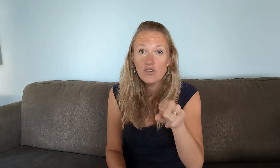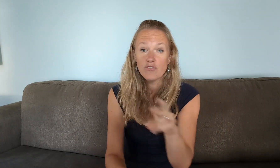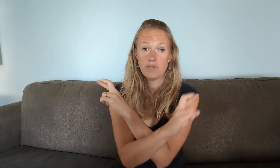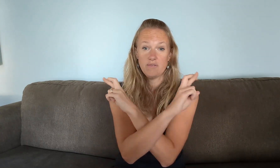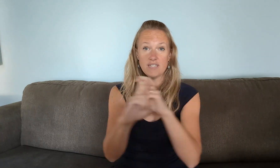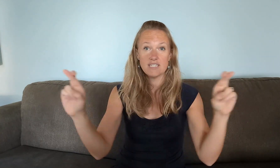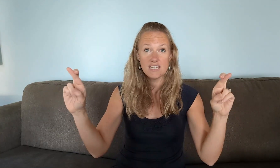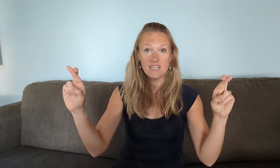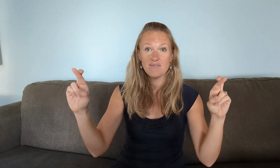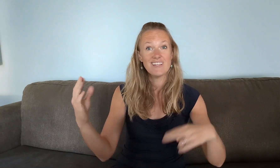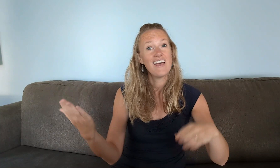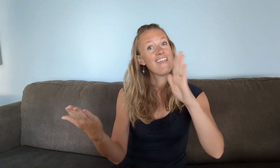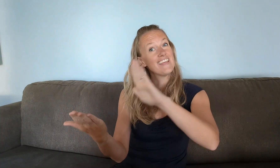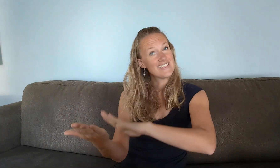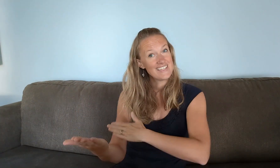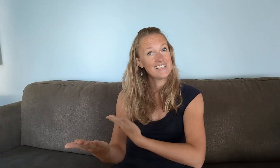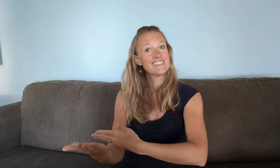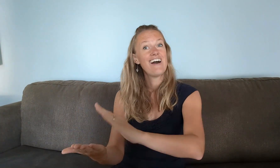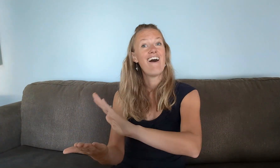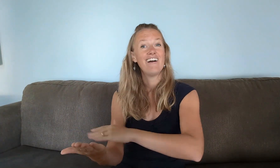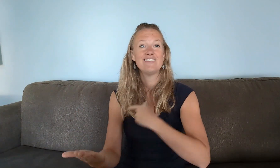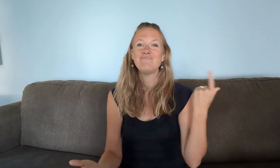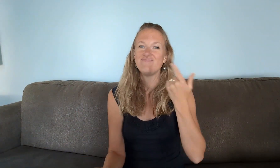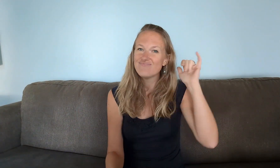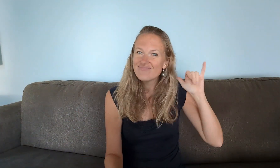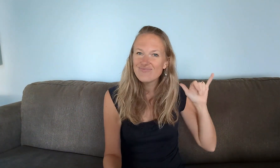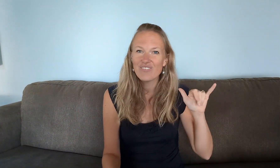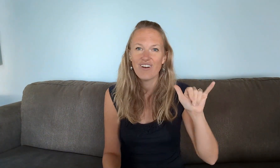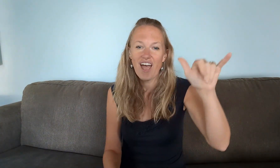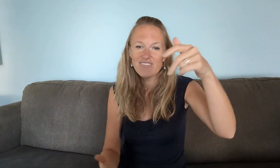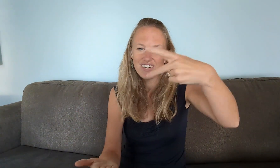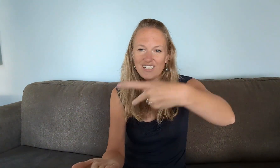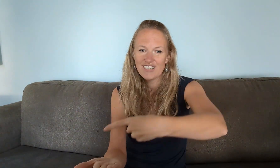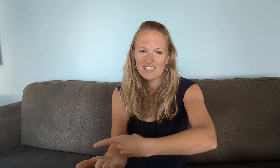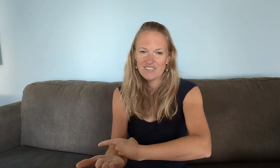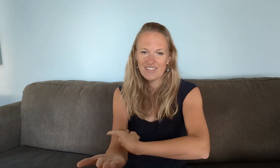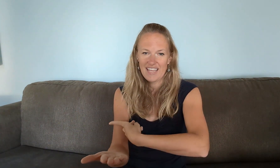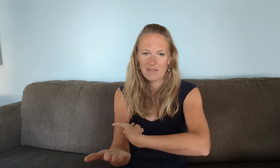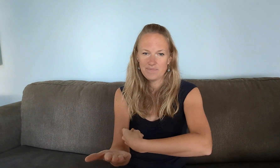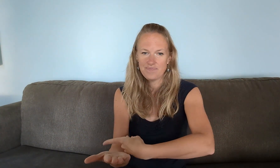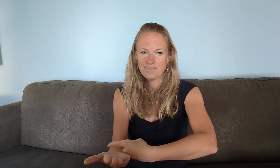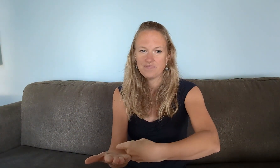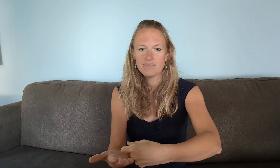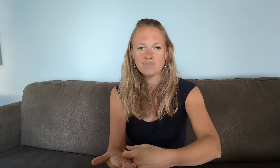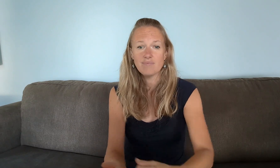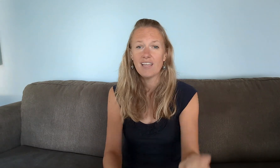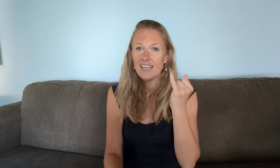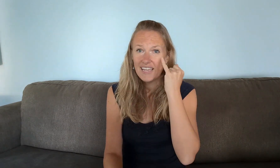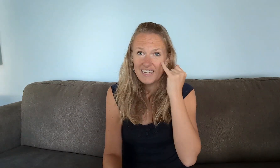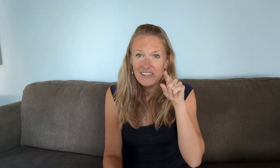you've been redeemed, then sing a song forever to the Lamb. And